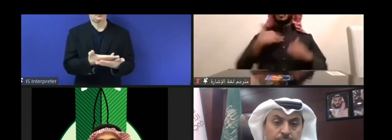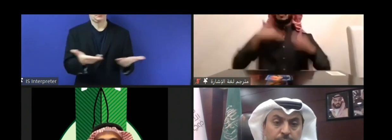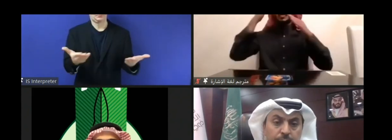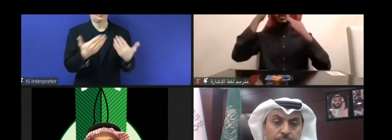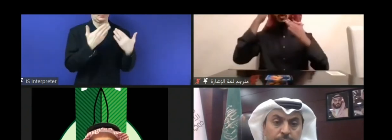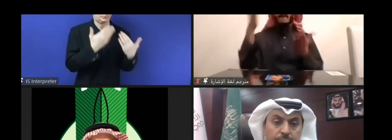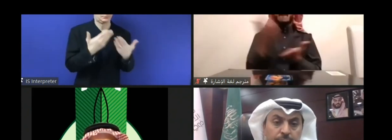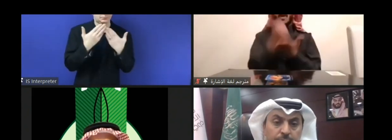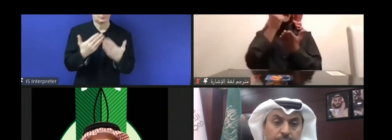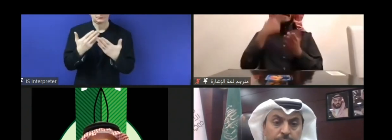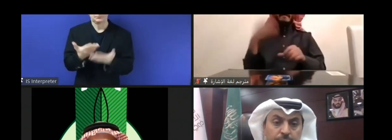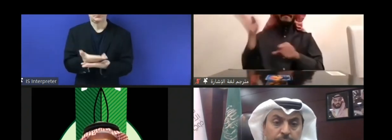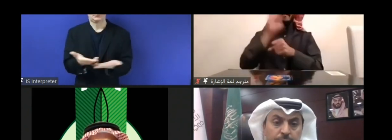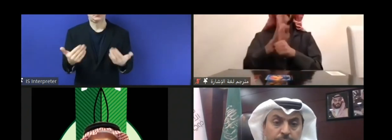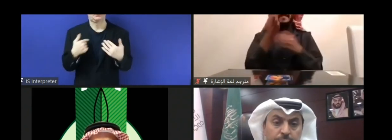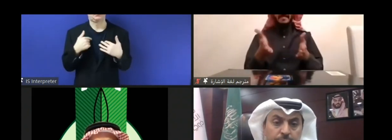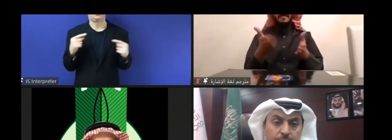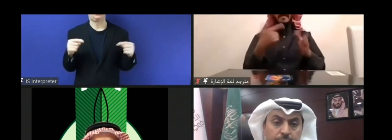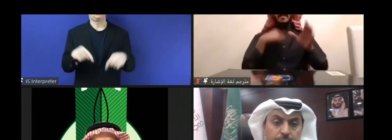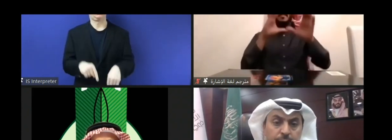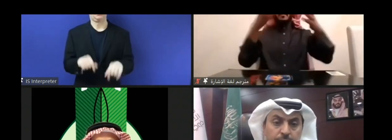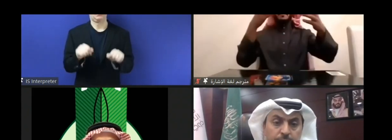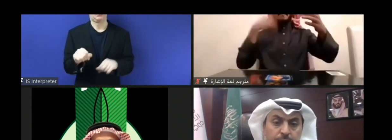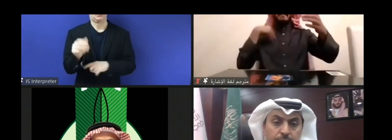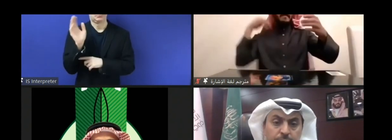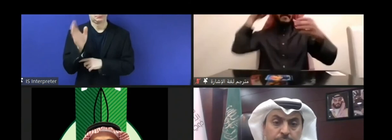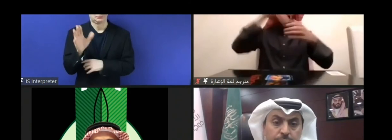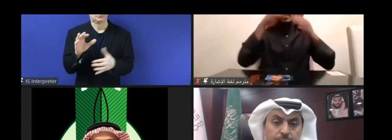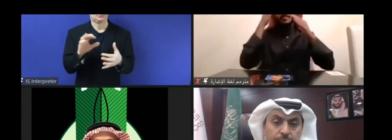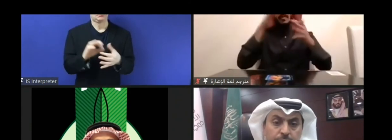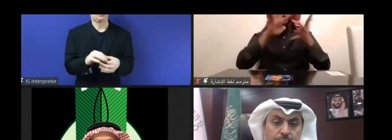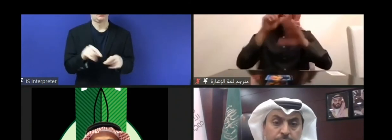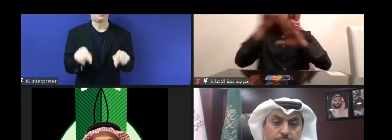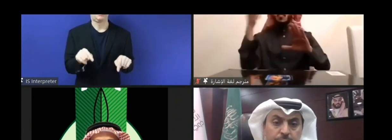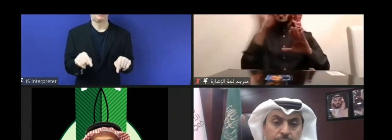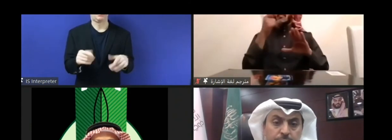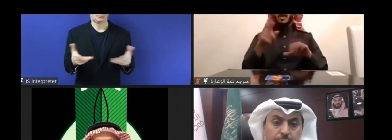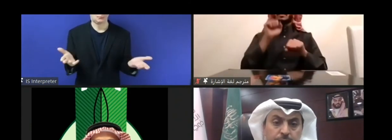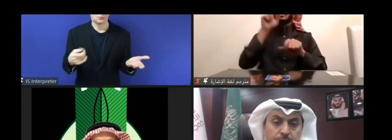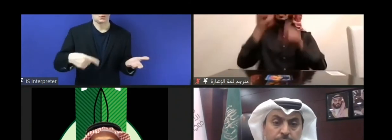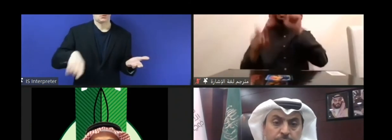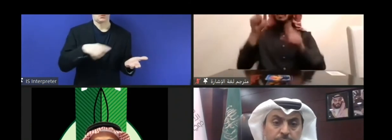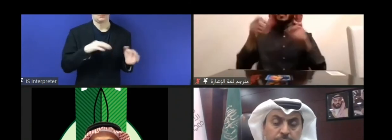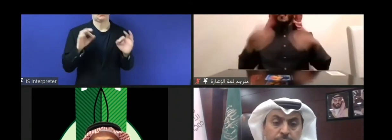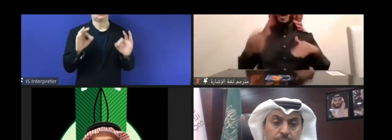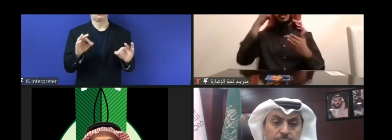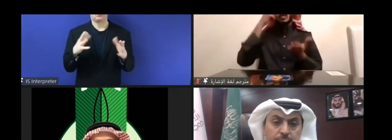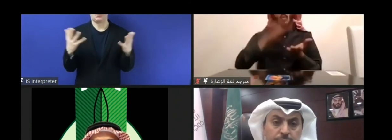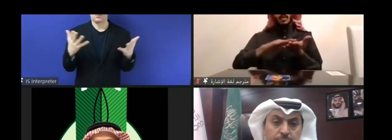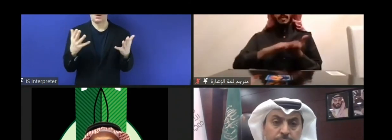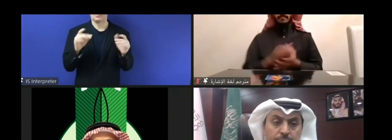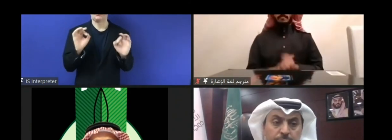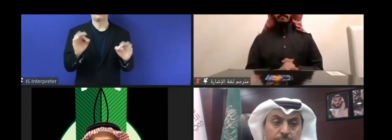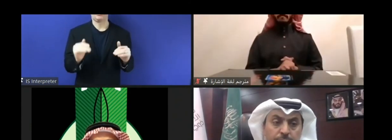event to talk about one of the important projects for persons with disability in Saudi Arabia. In the beginning,